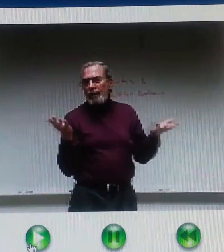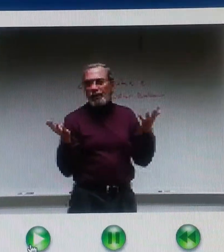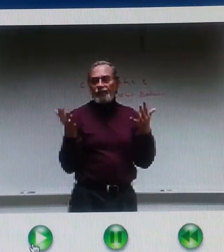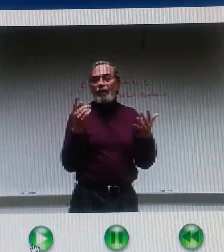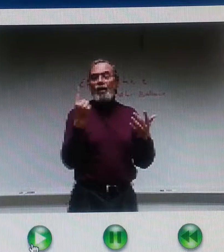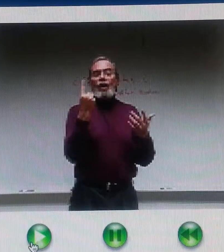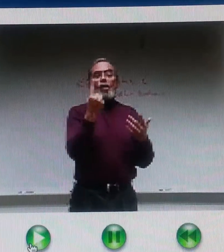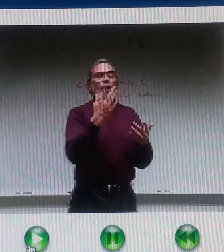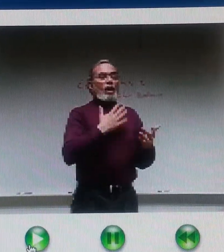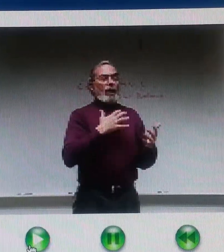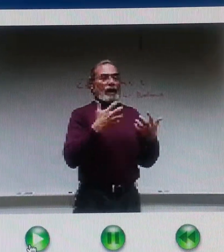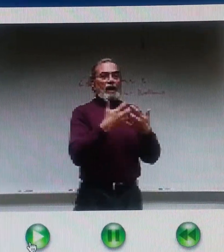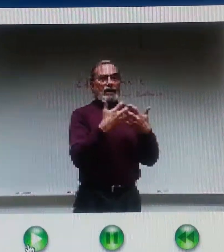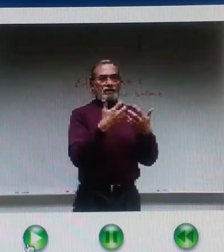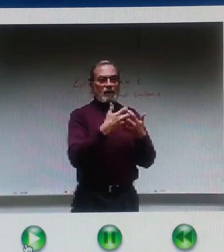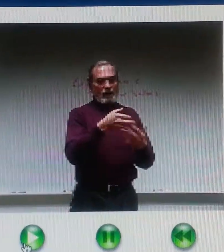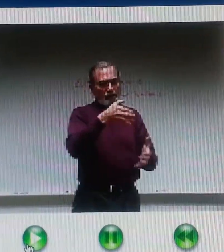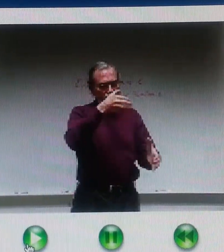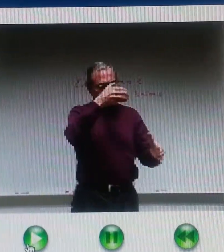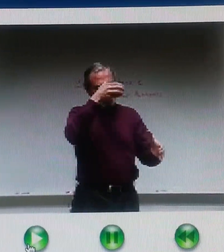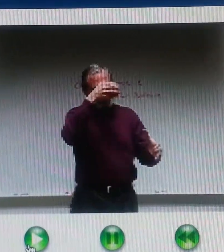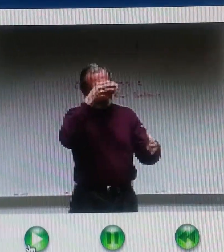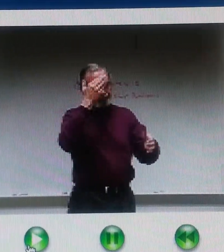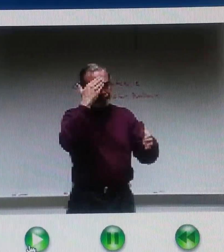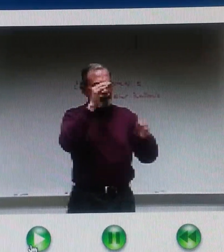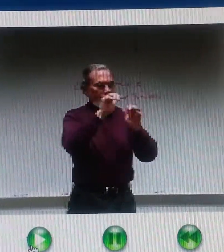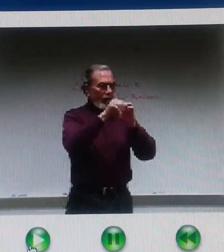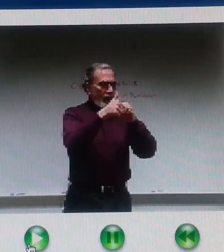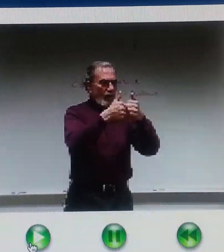I'm not like I was in residential school, I'm older now.